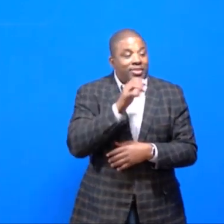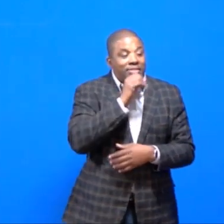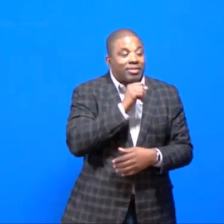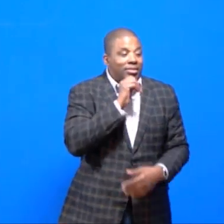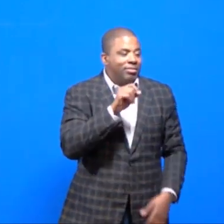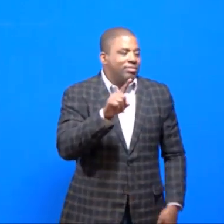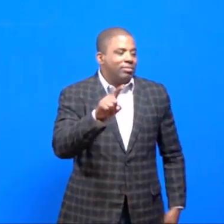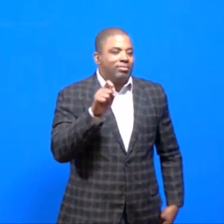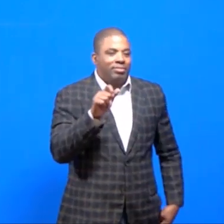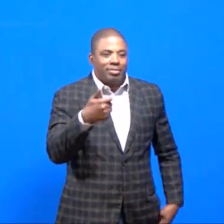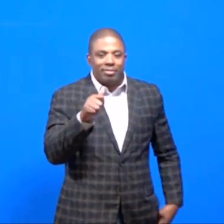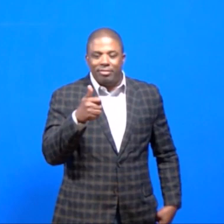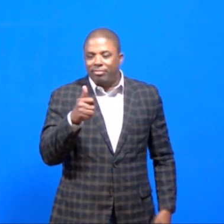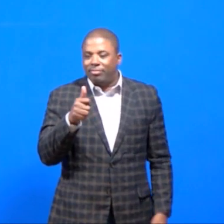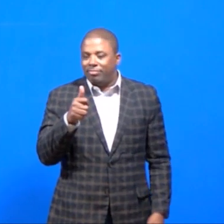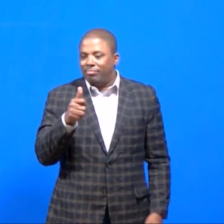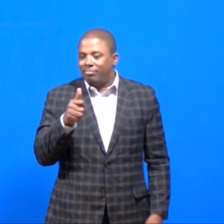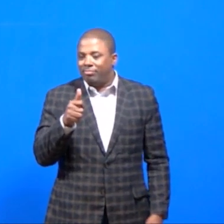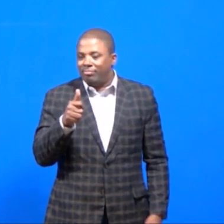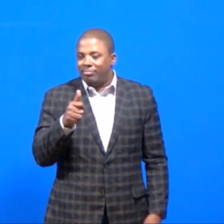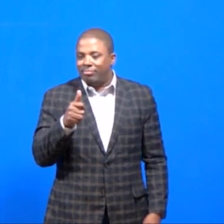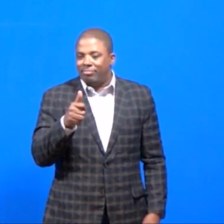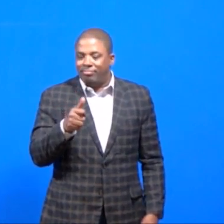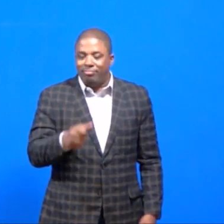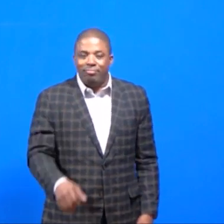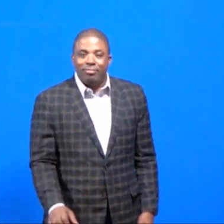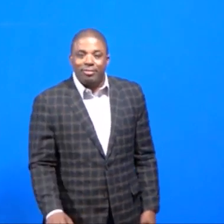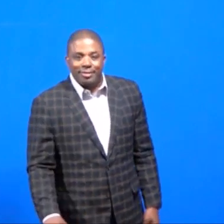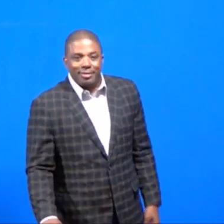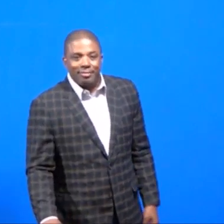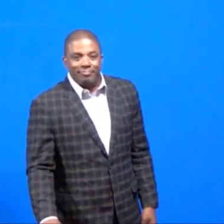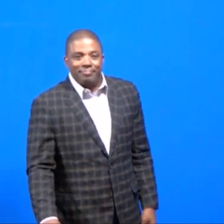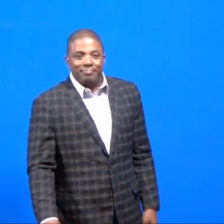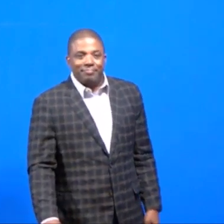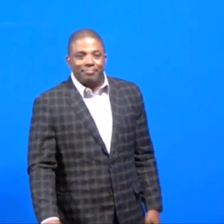Joshua died at the age of 110.